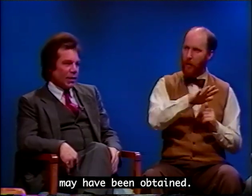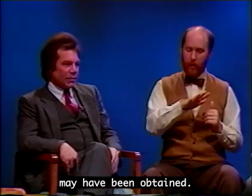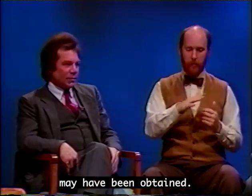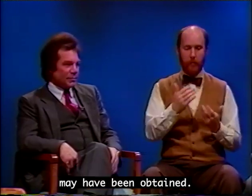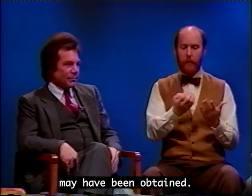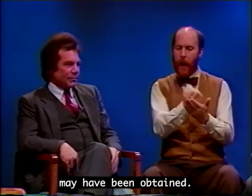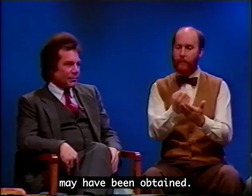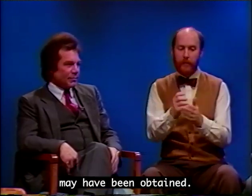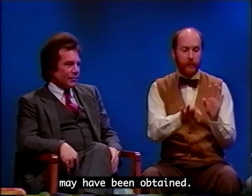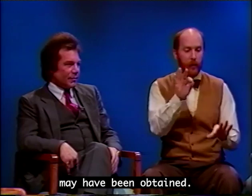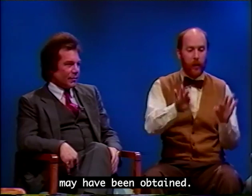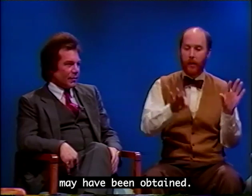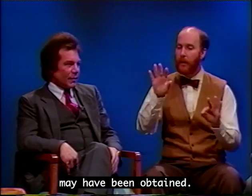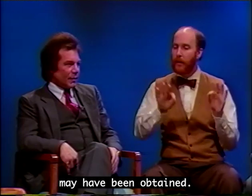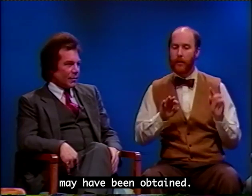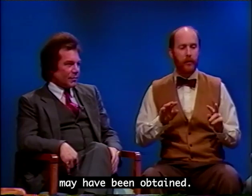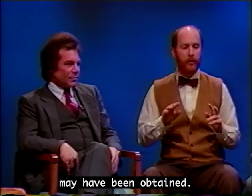been obtained.